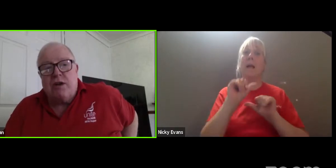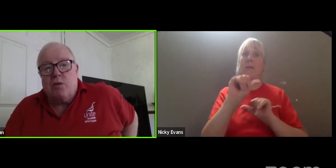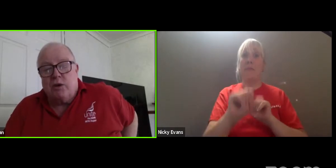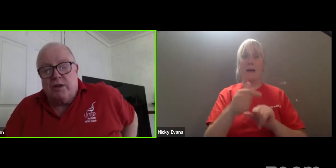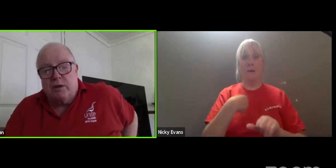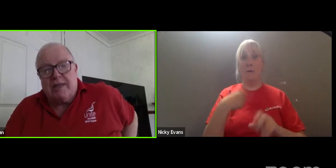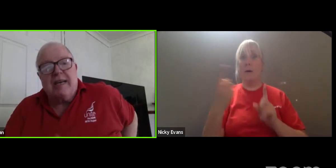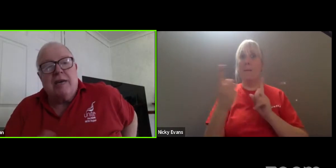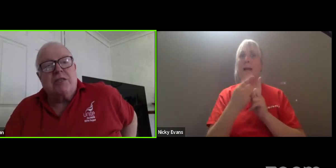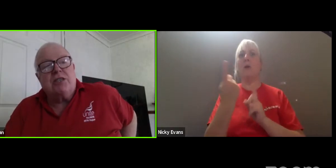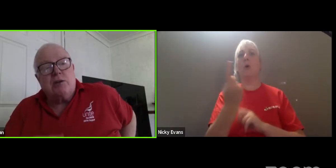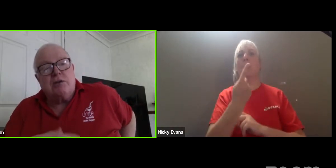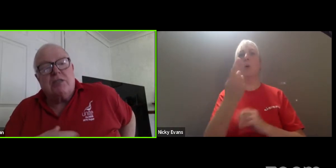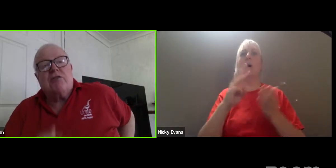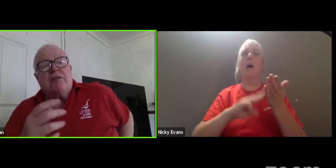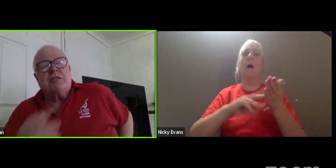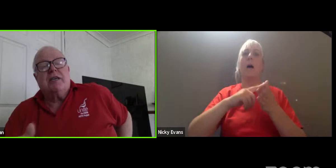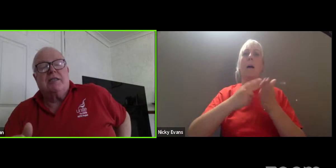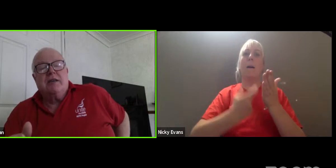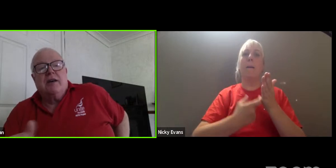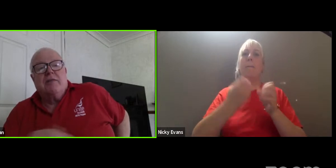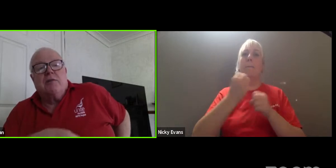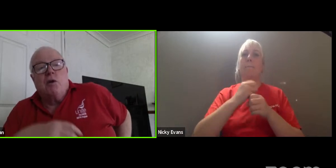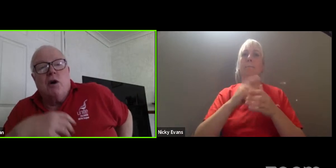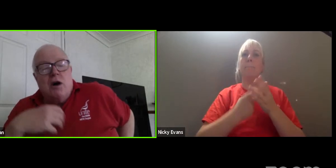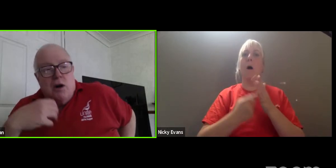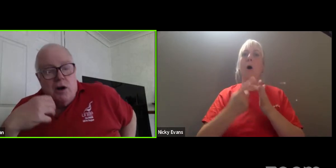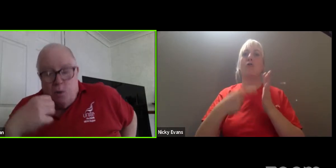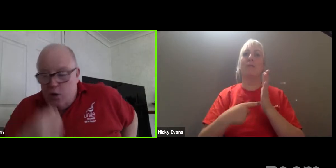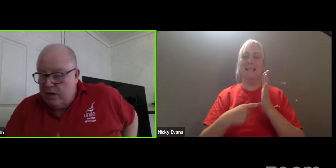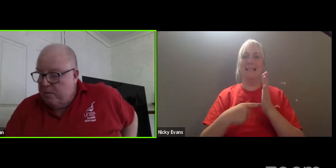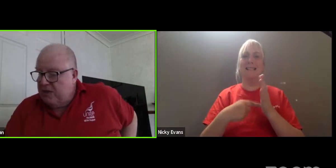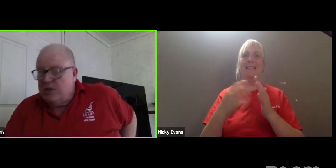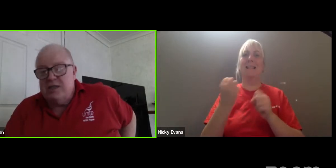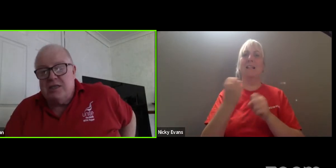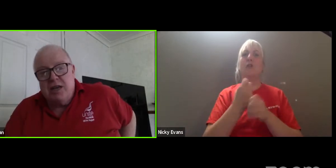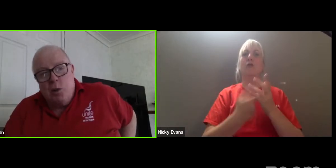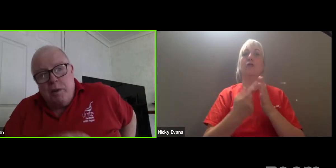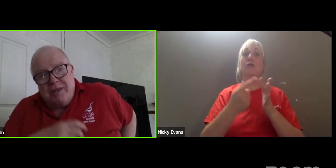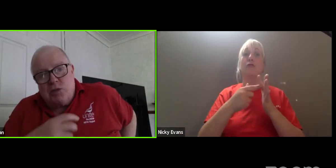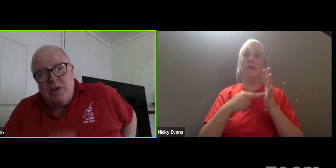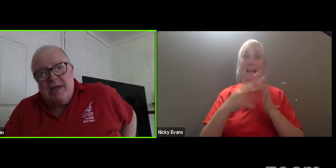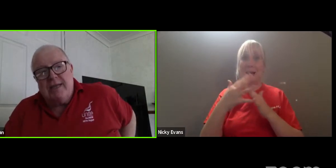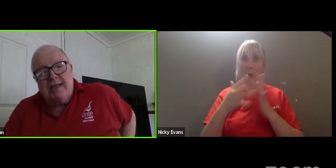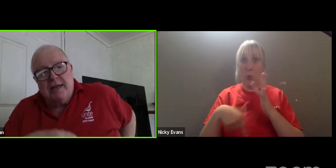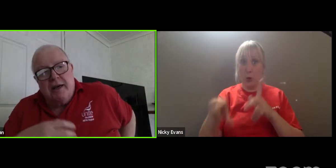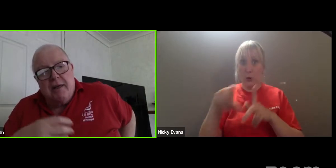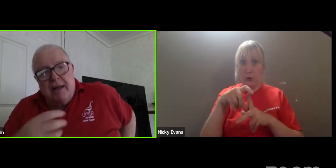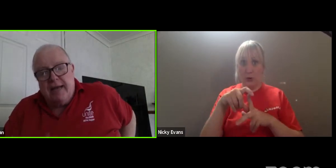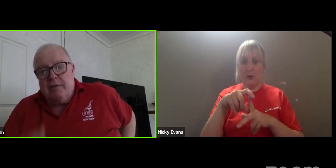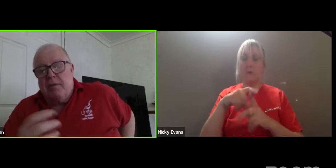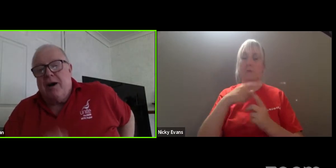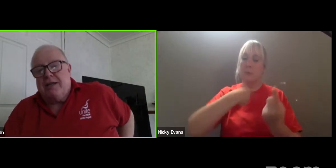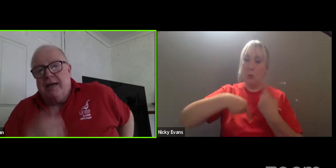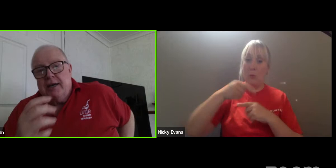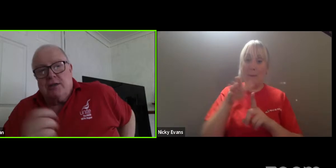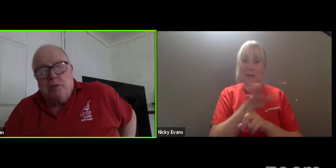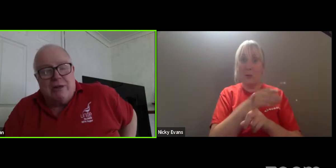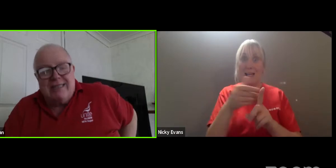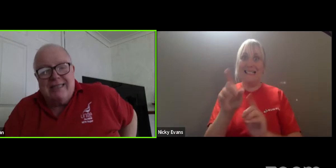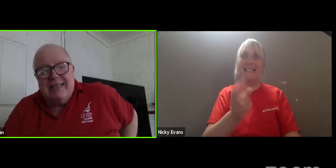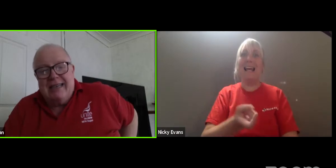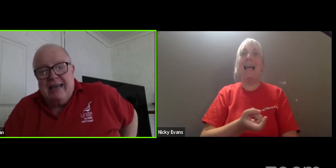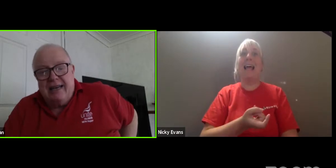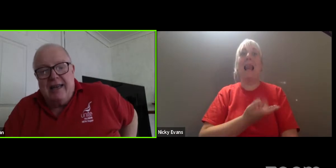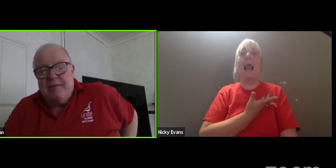Margaret Greenwood, who at the time was the Shadow Secretary of State for Work and Pensions. We persuaded the Labour Party to